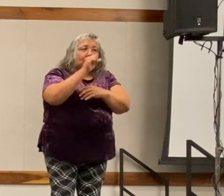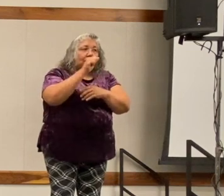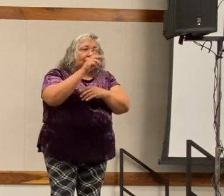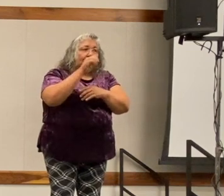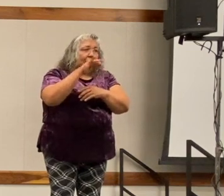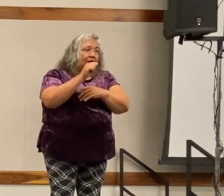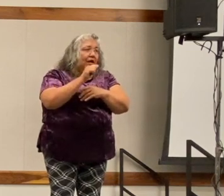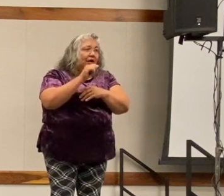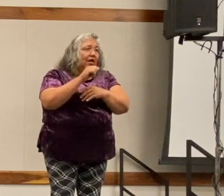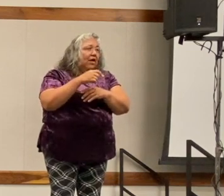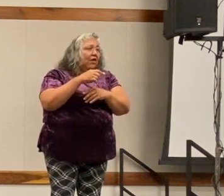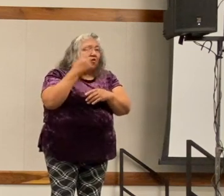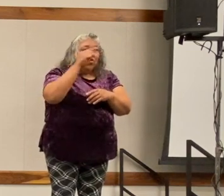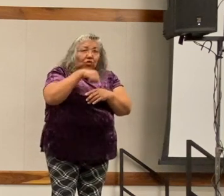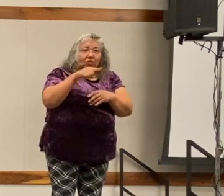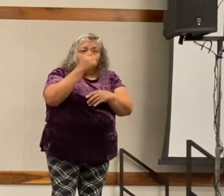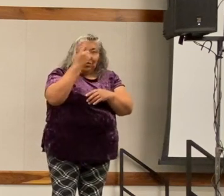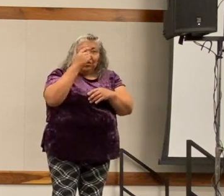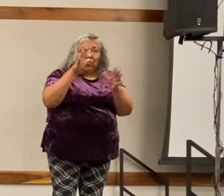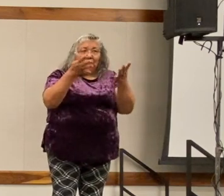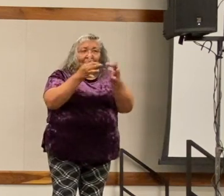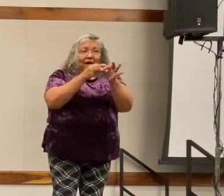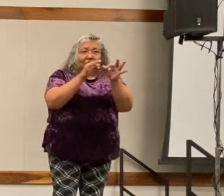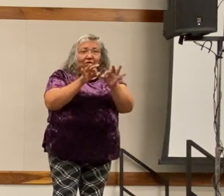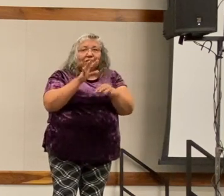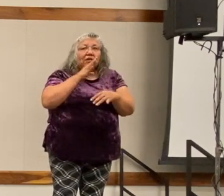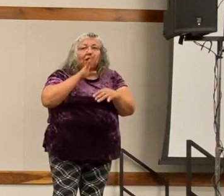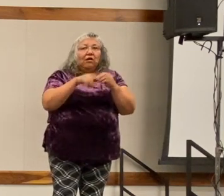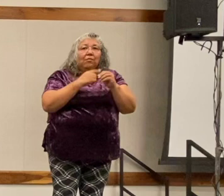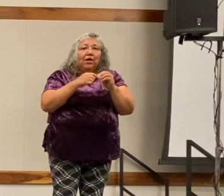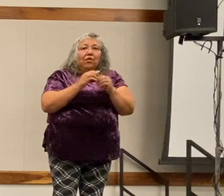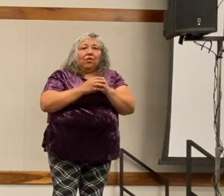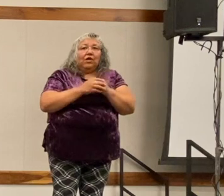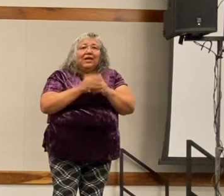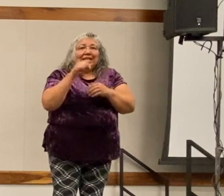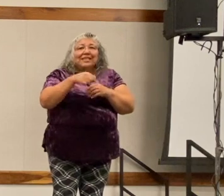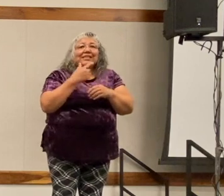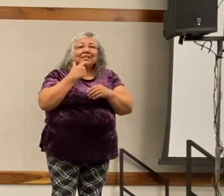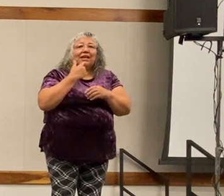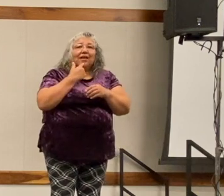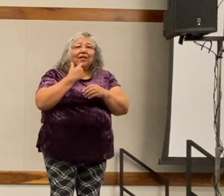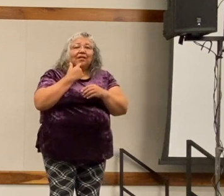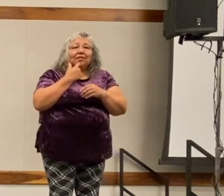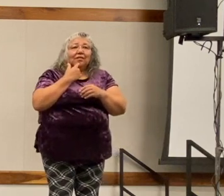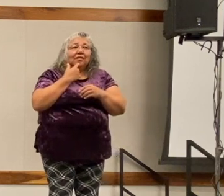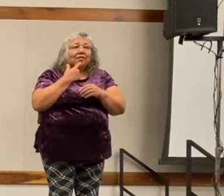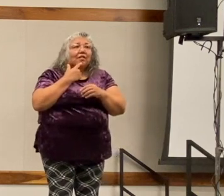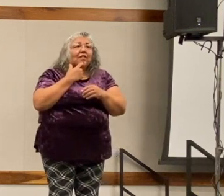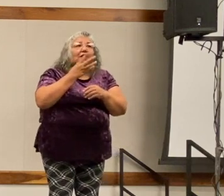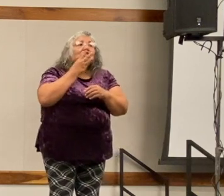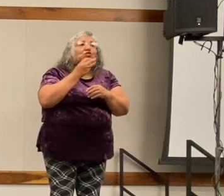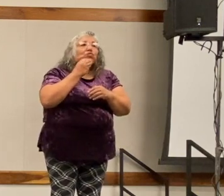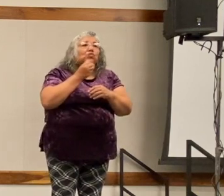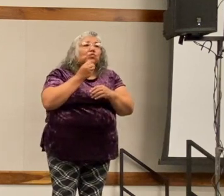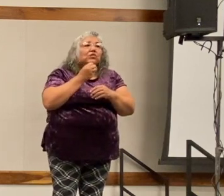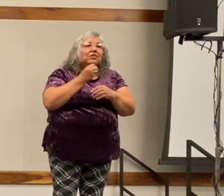And in order for you to understand what that verse is talking about, it is saying that the Jews, they disliked